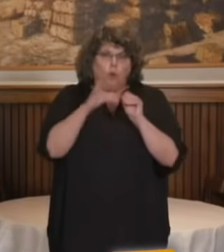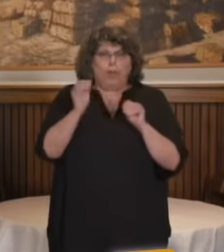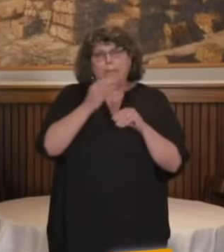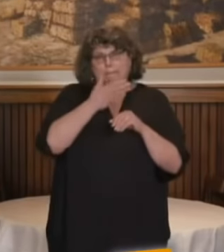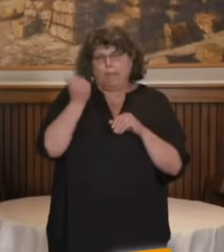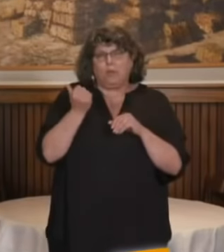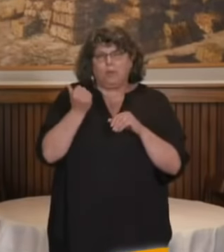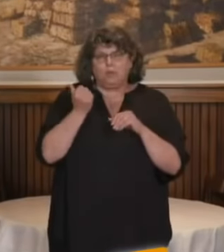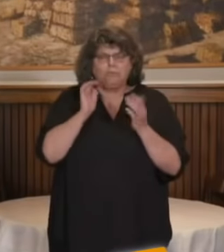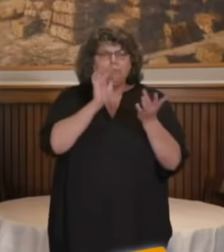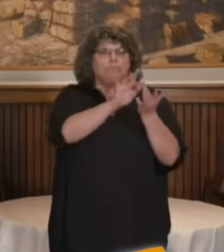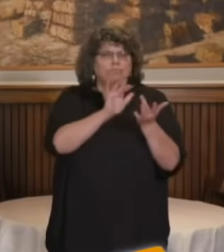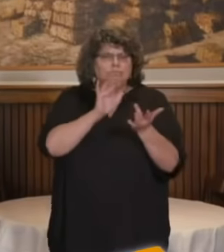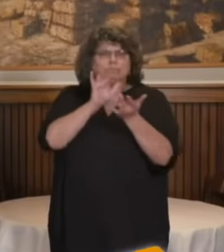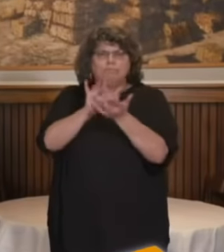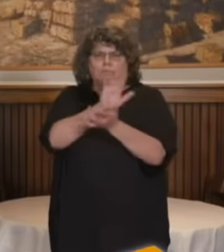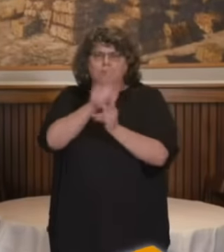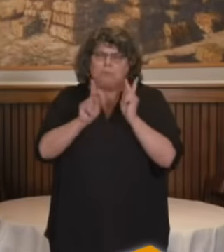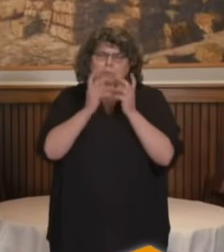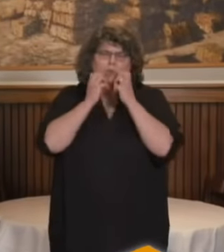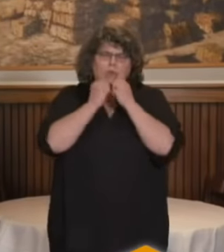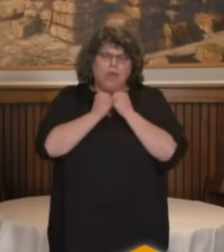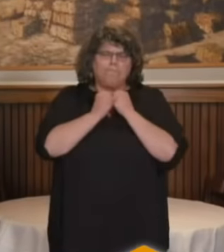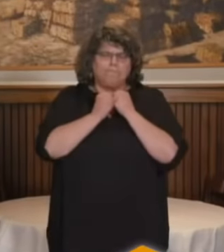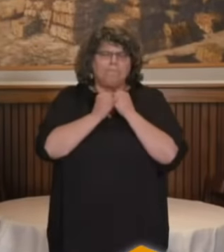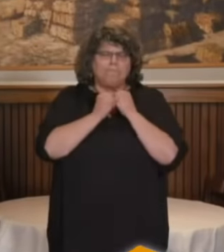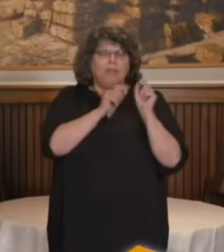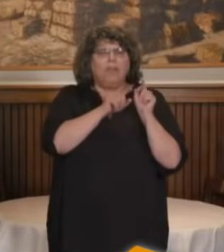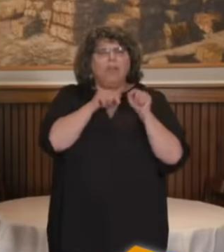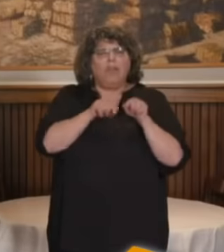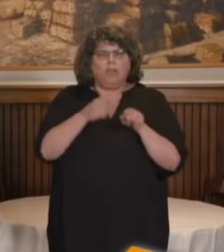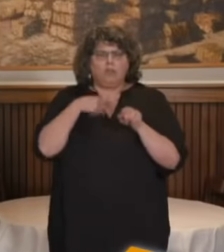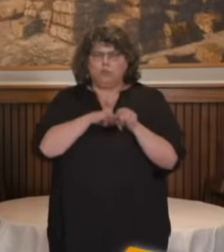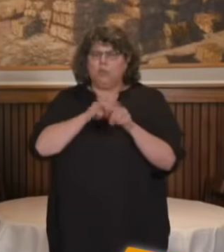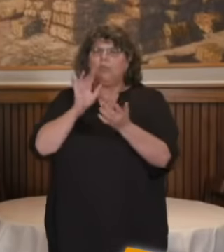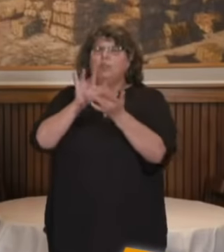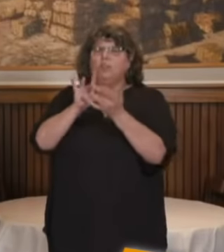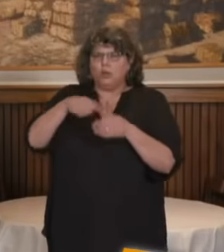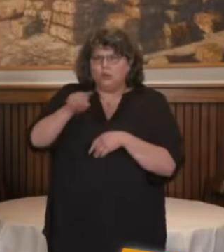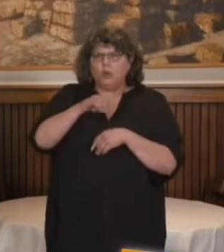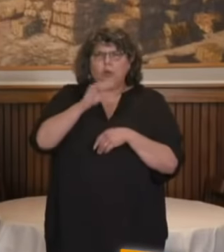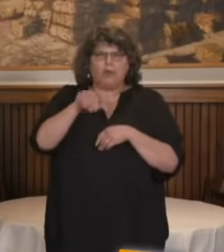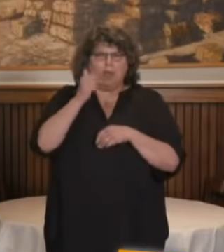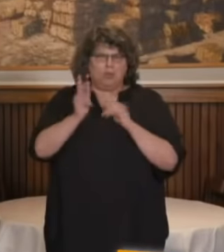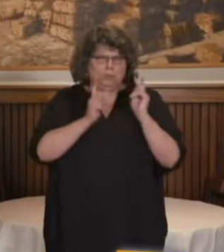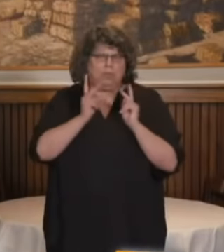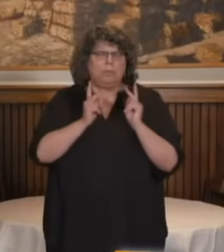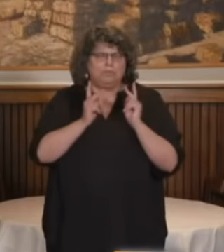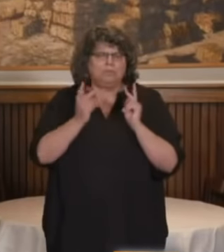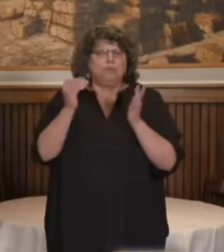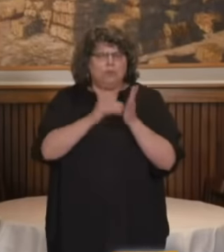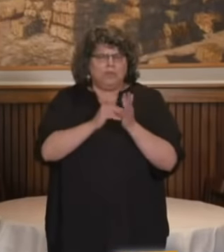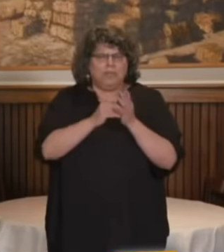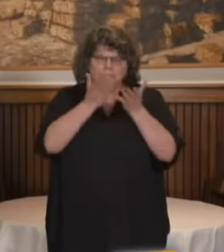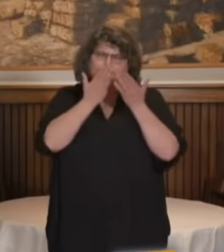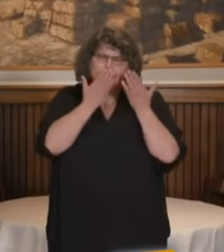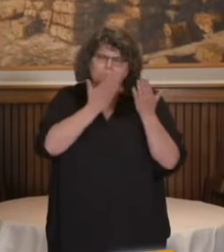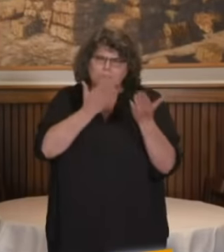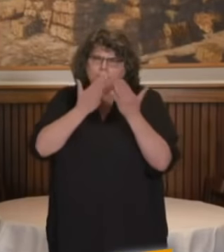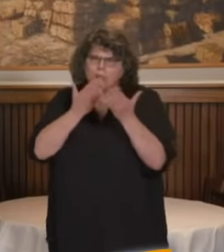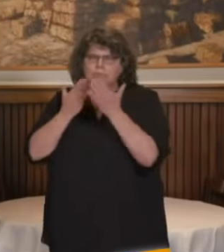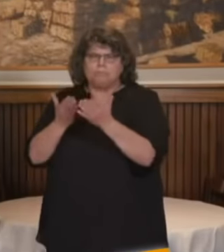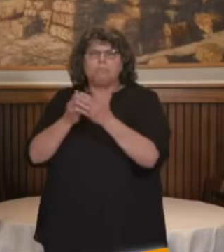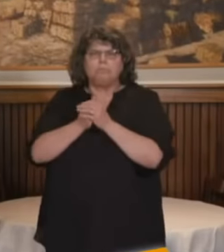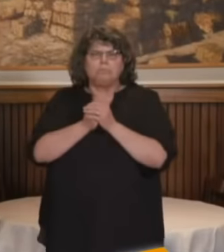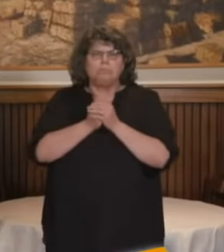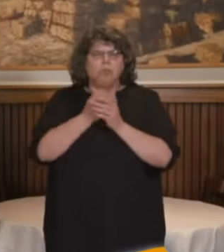to reach out to your loved ones as we reach out to you and others to just, again, express gratitude and